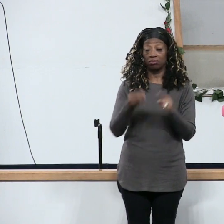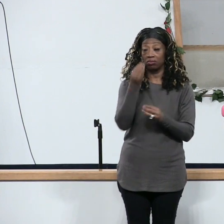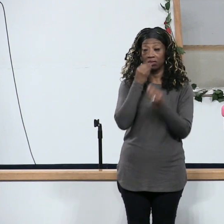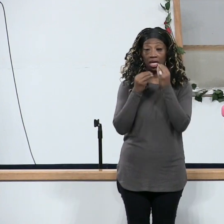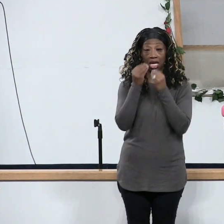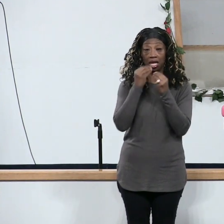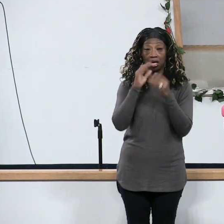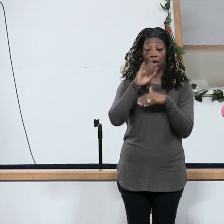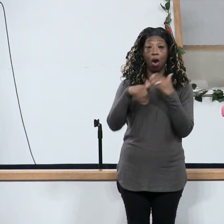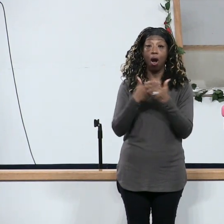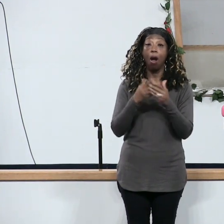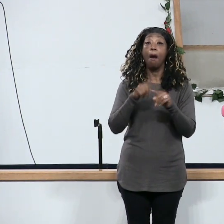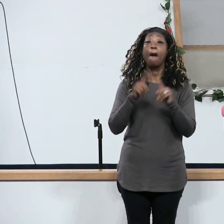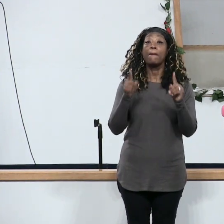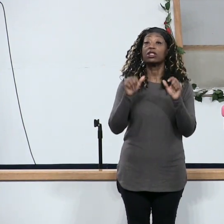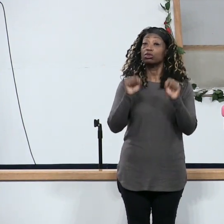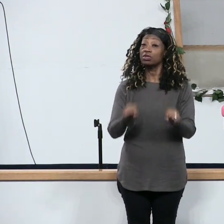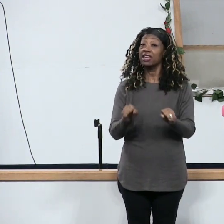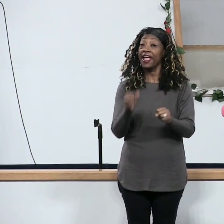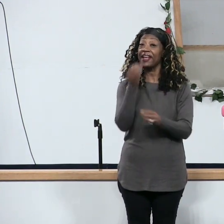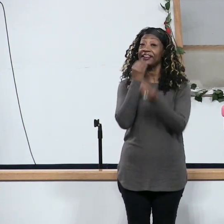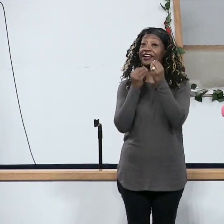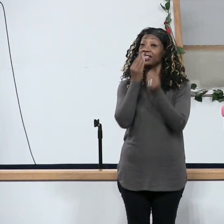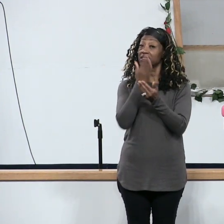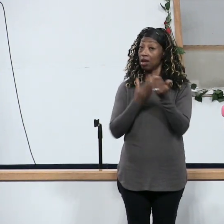right? But at least you can eat something.